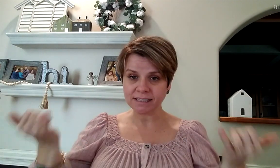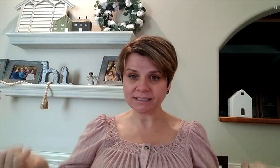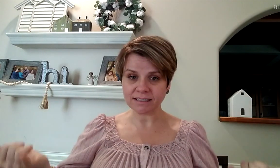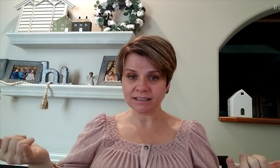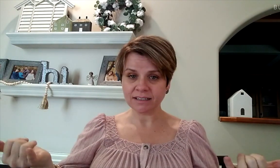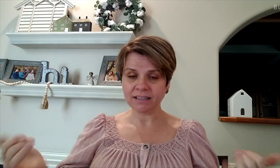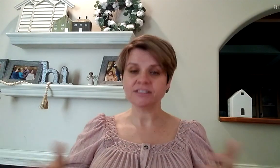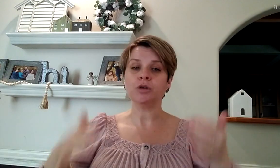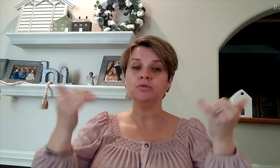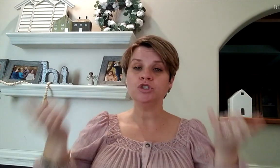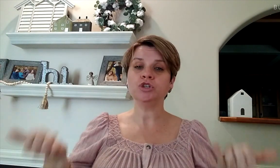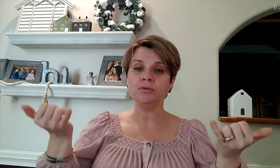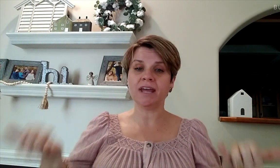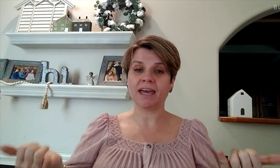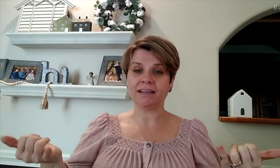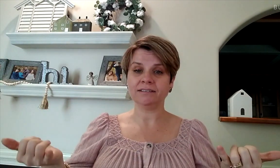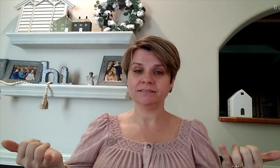it. So today.